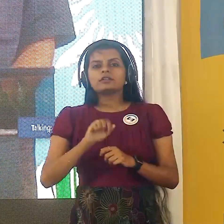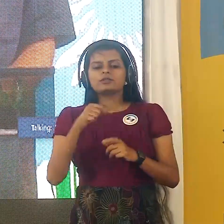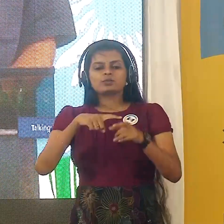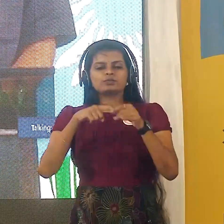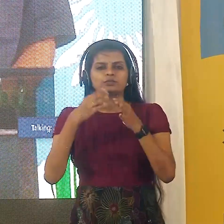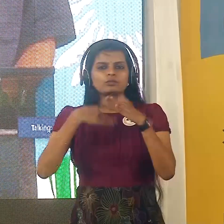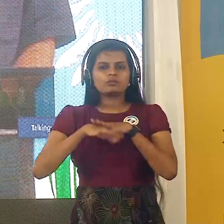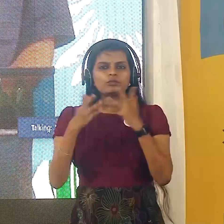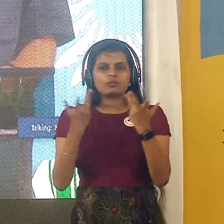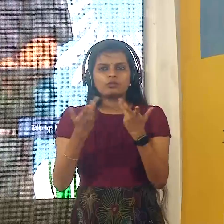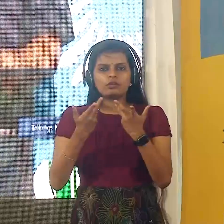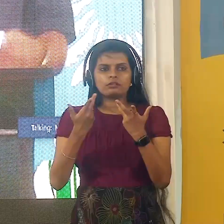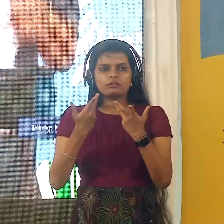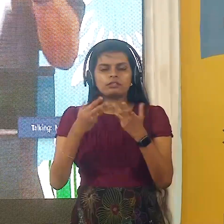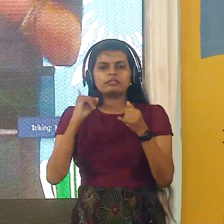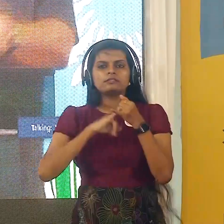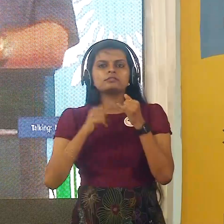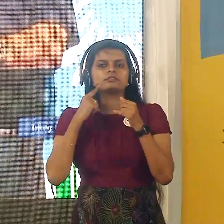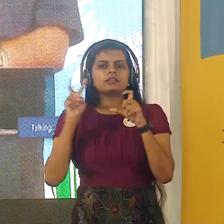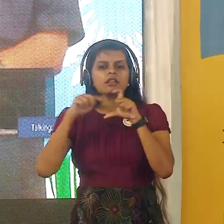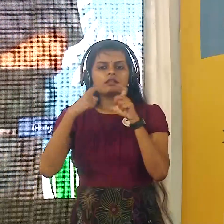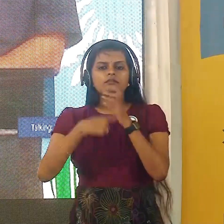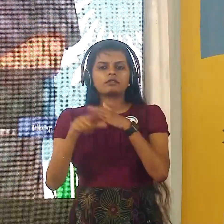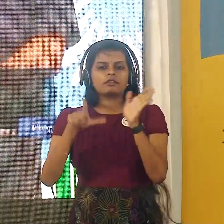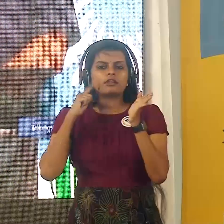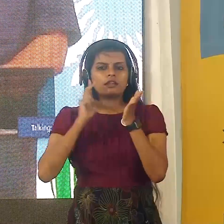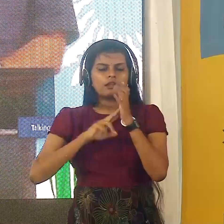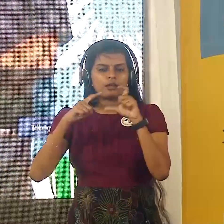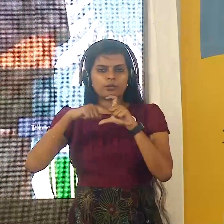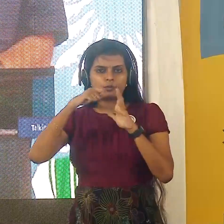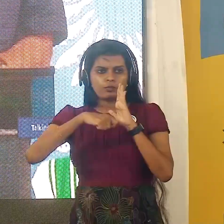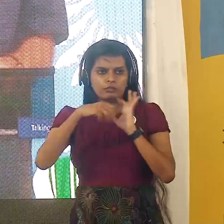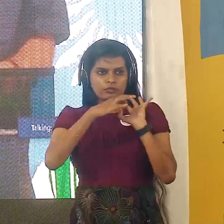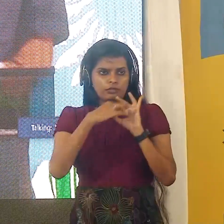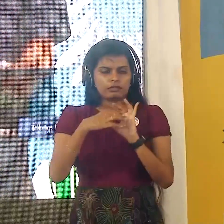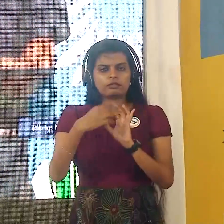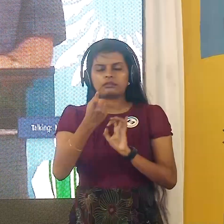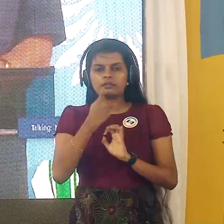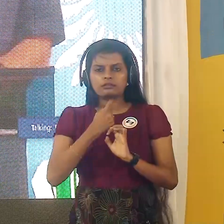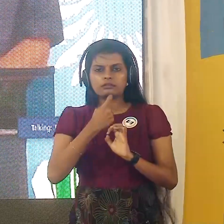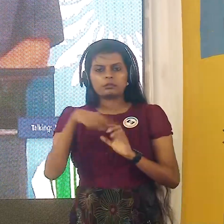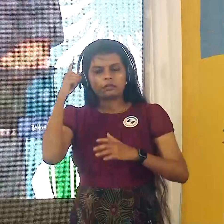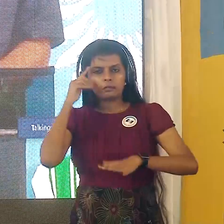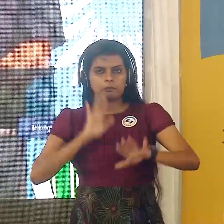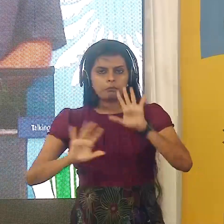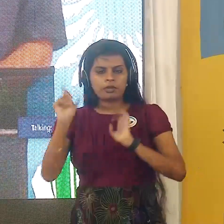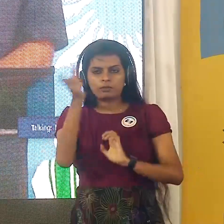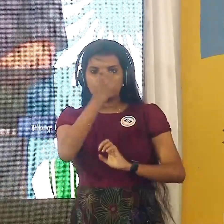was regarding the silver line. Yes, the planning board has